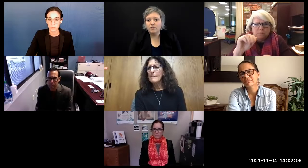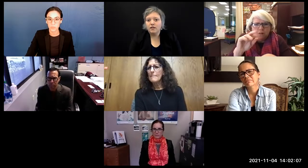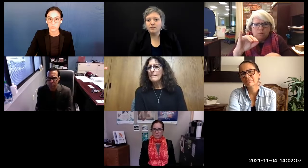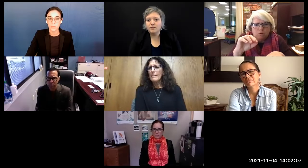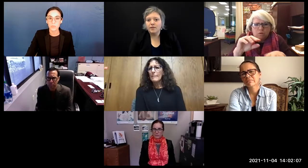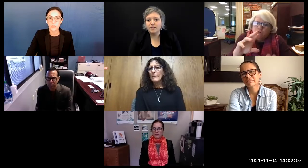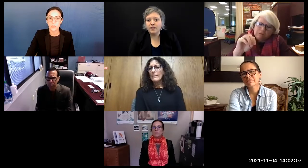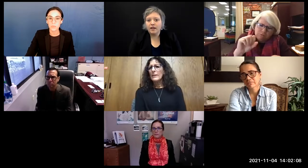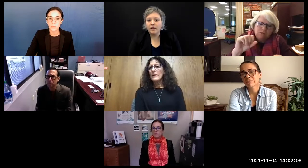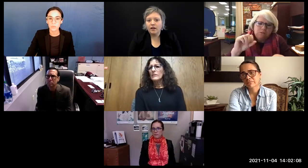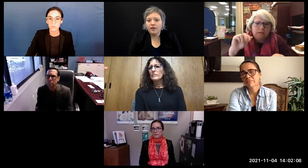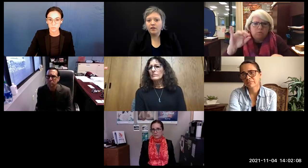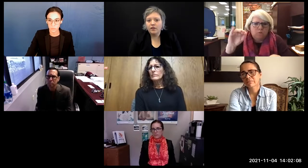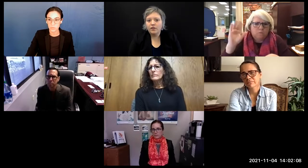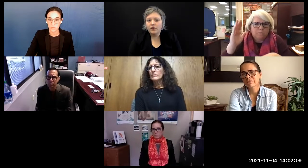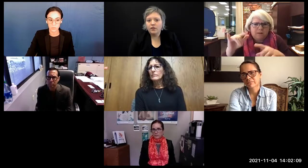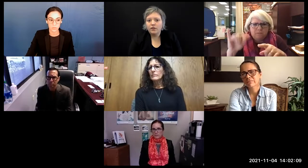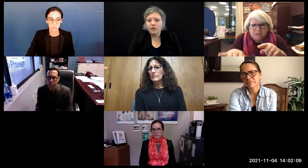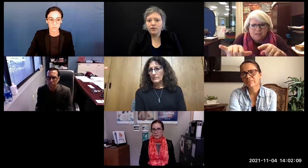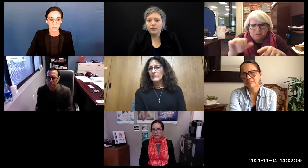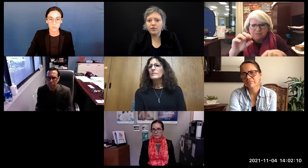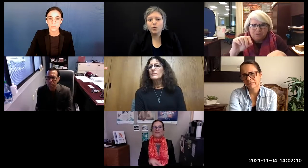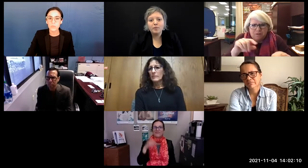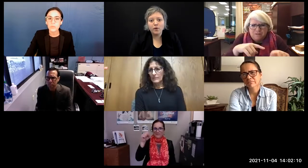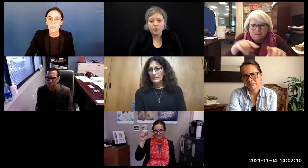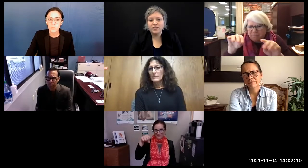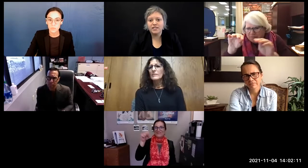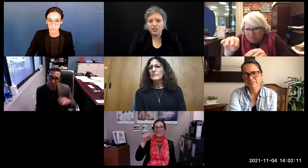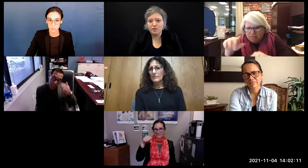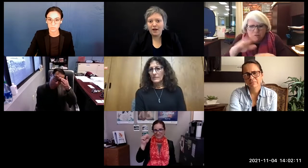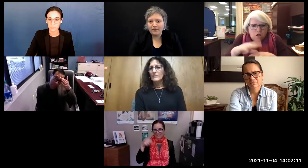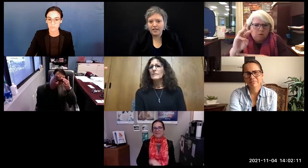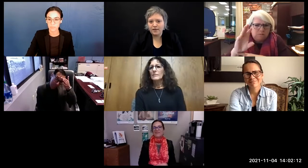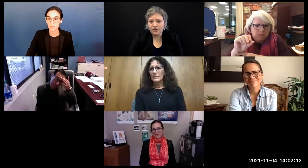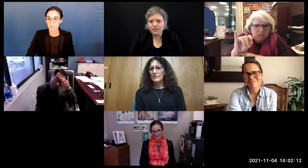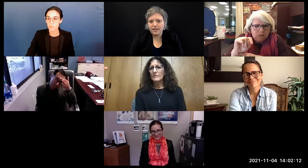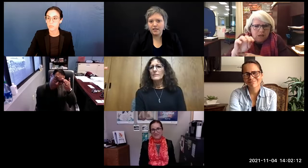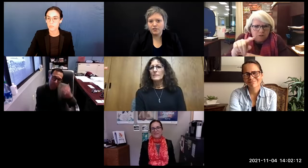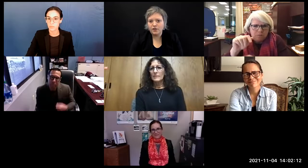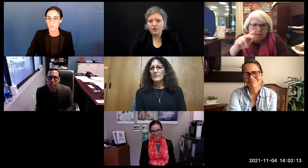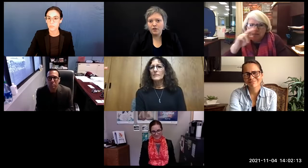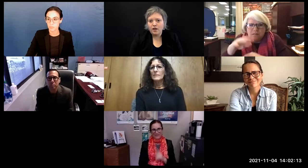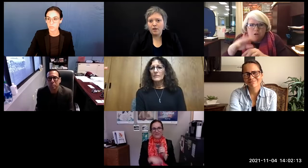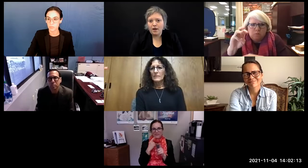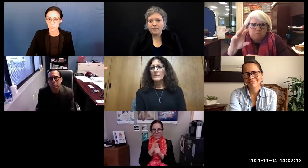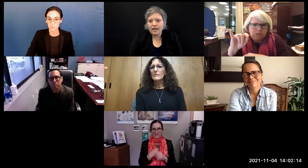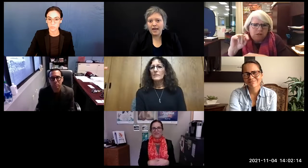law. Debbie saying, so there will be more of a presentation about that, is my understanding. So I'm going to add